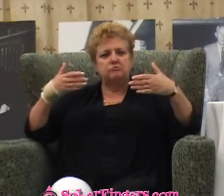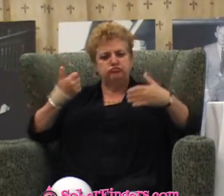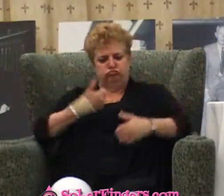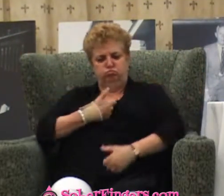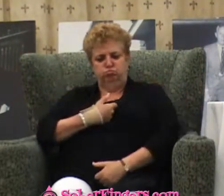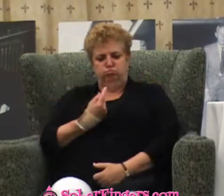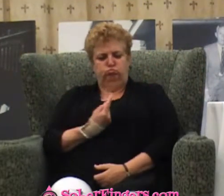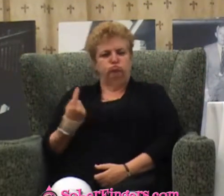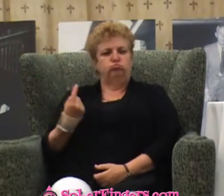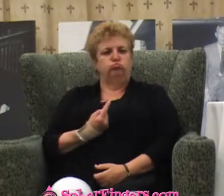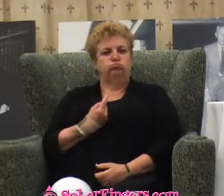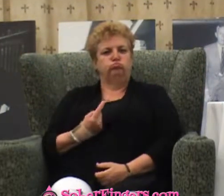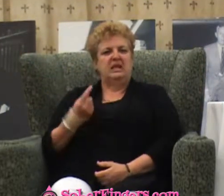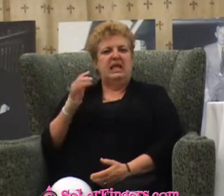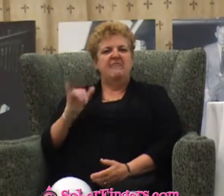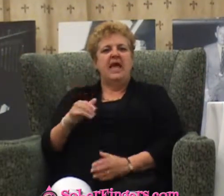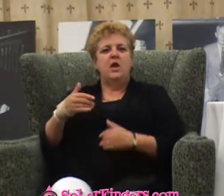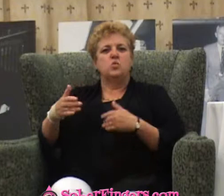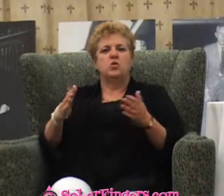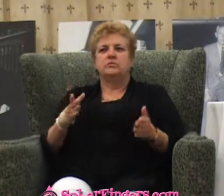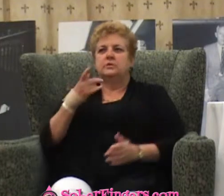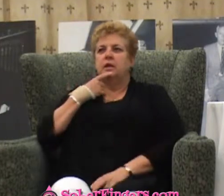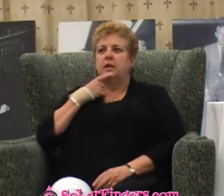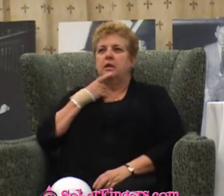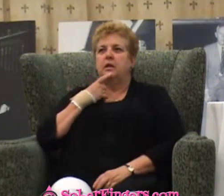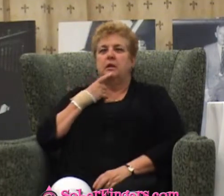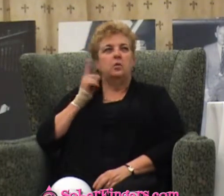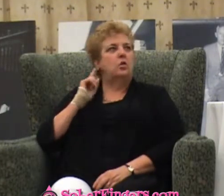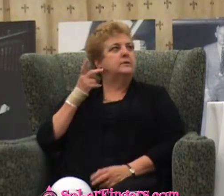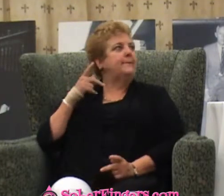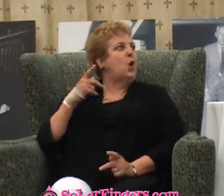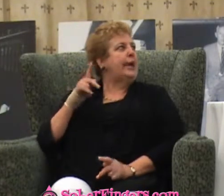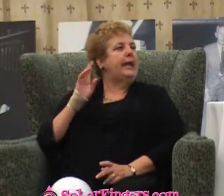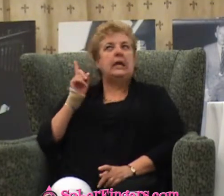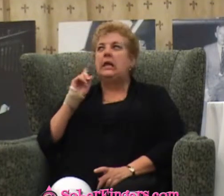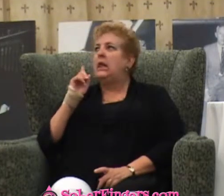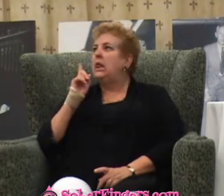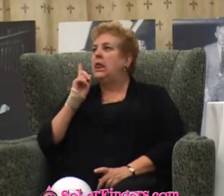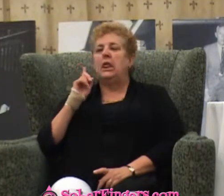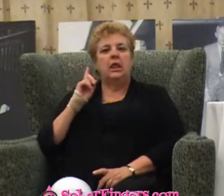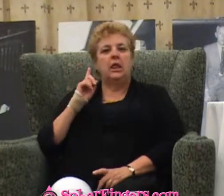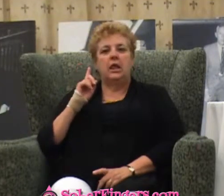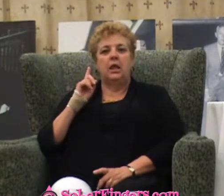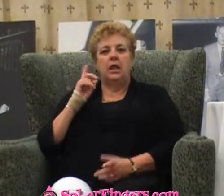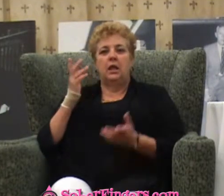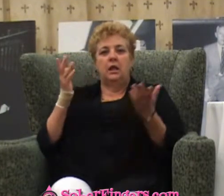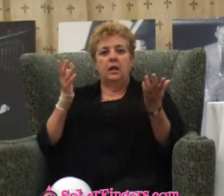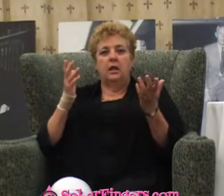myself in that room saying, where's the party? Now there's no disco ball where I was drinking.